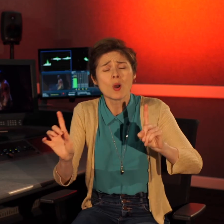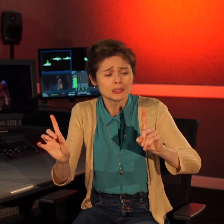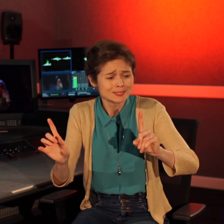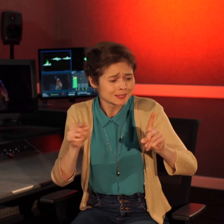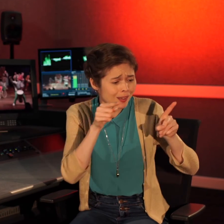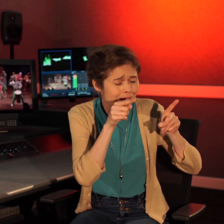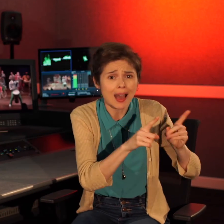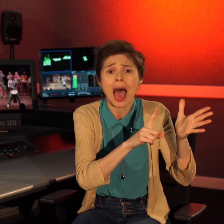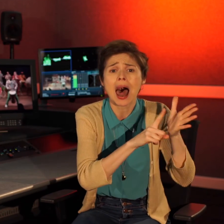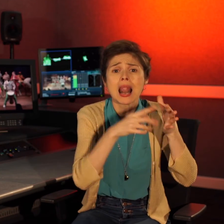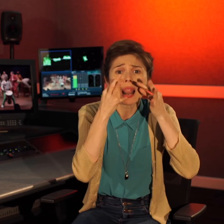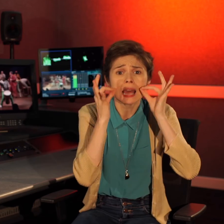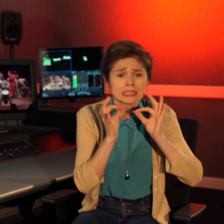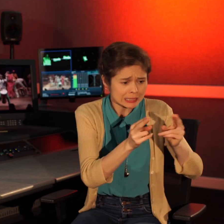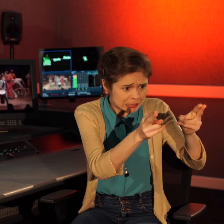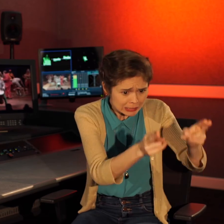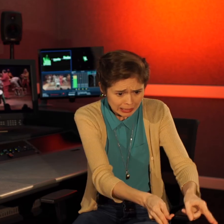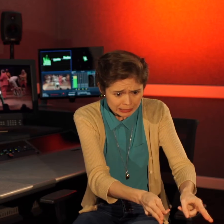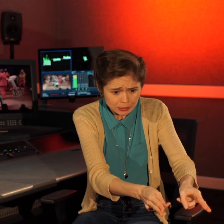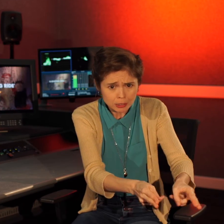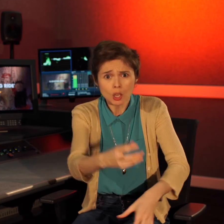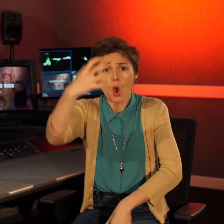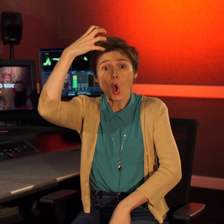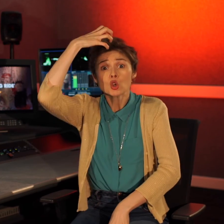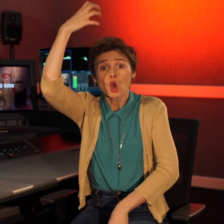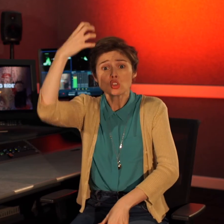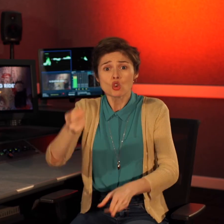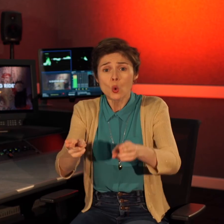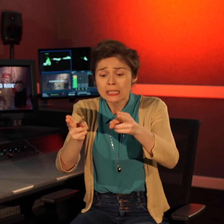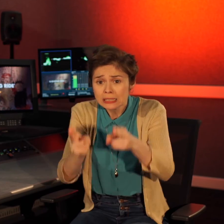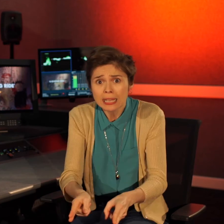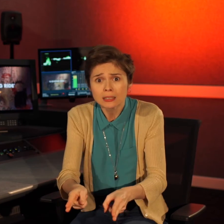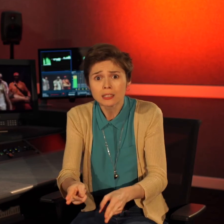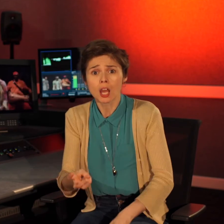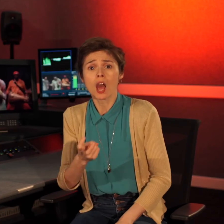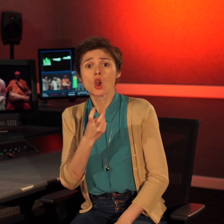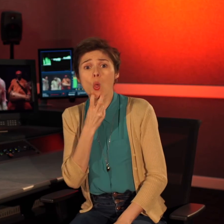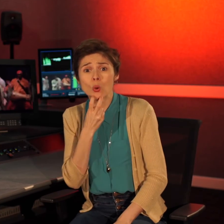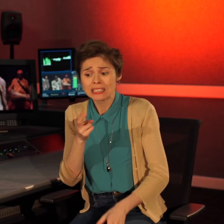Which means we see Laertes has died, Gertrude has died, Claudius has